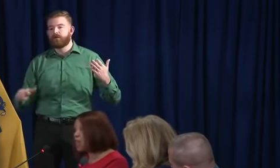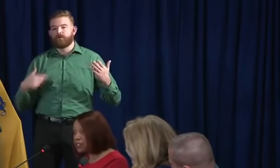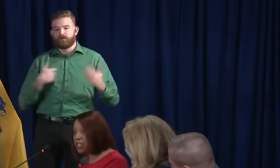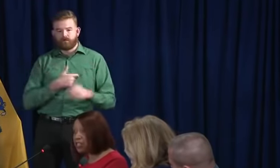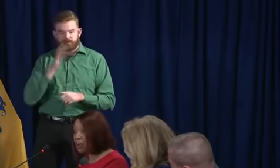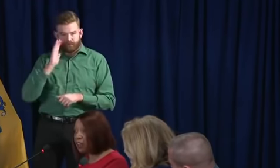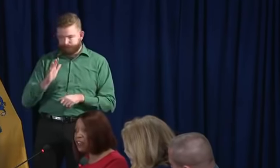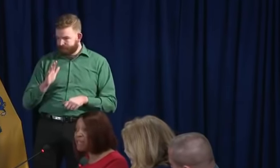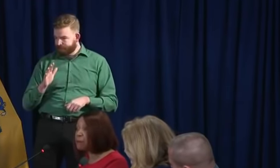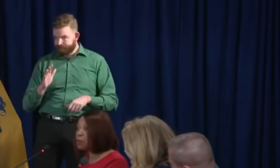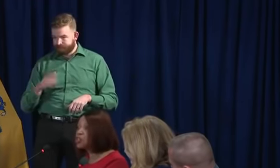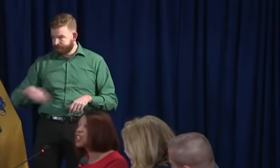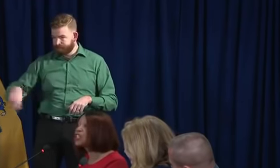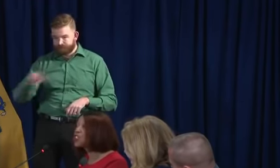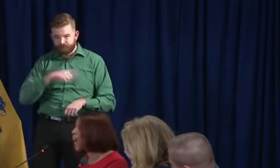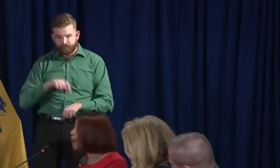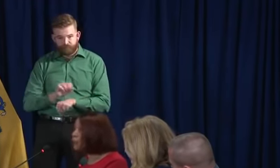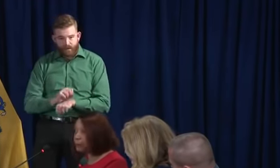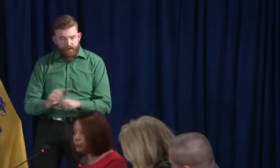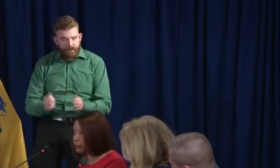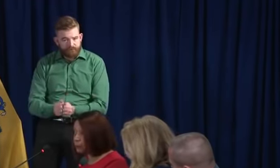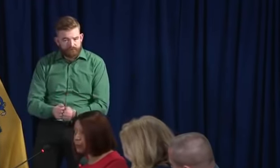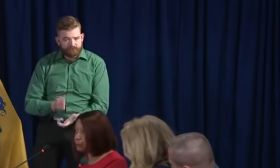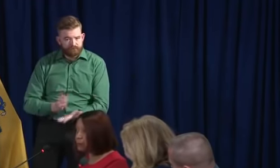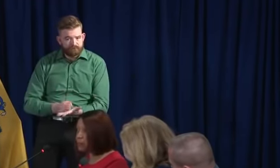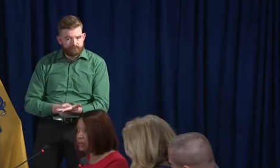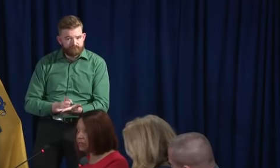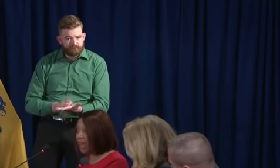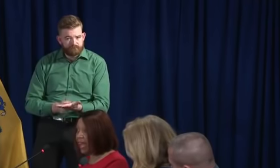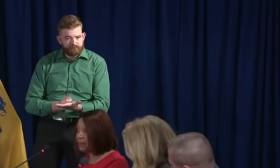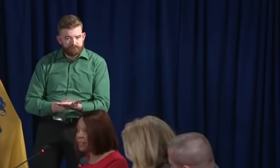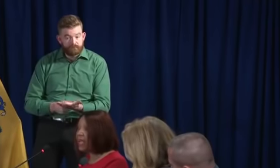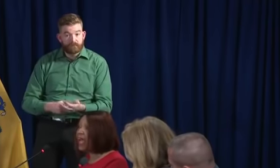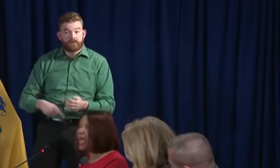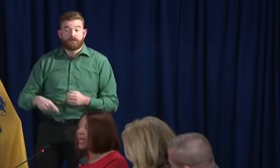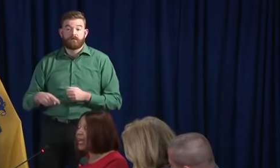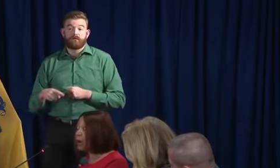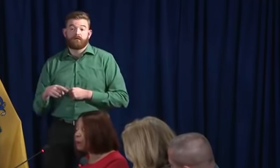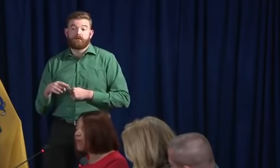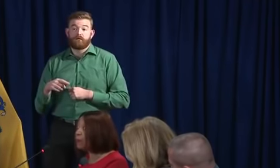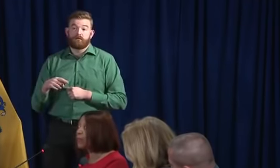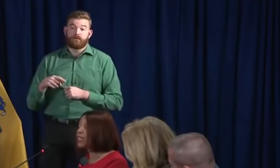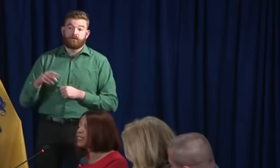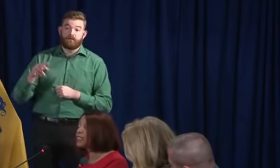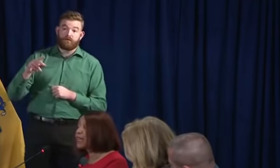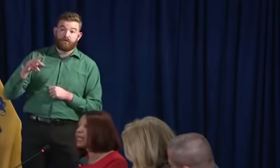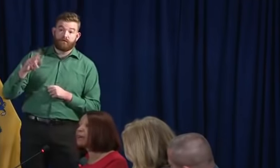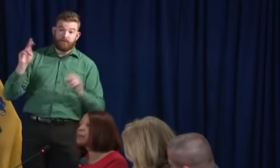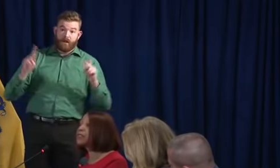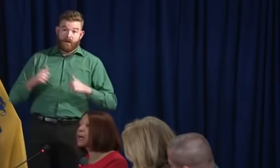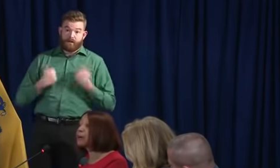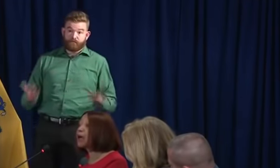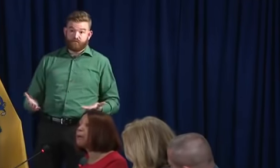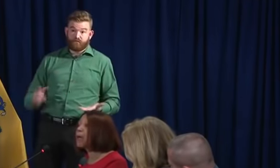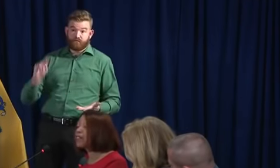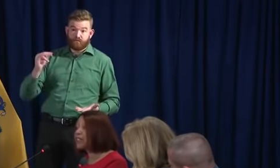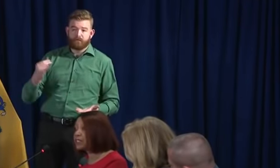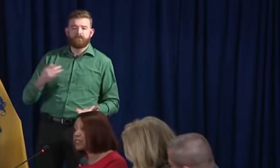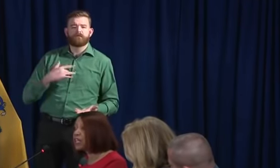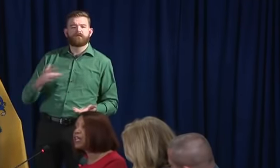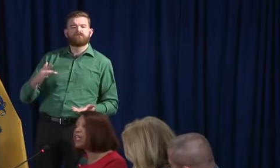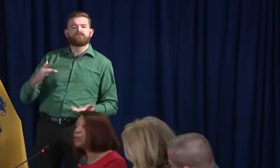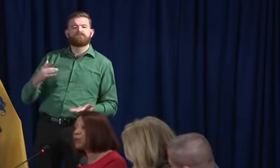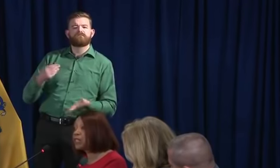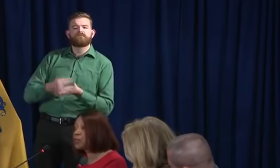New Jerseyans are the most charitable people to be found, and I hope that we can set up some